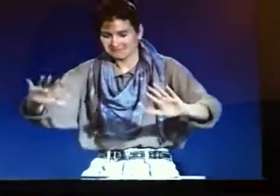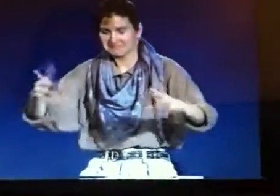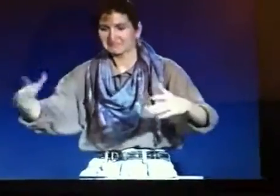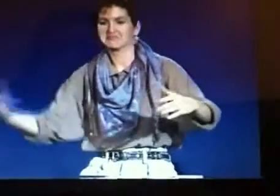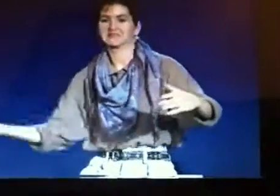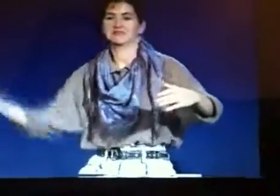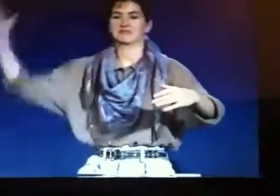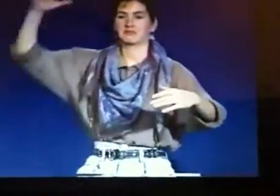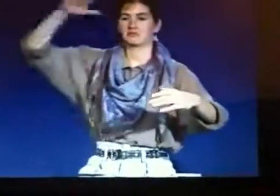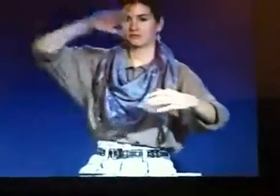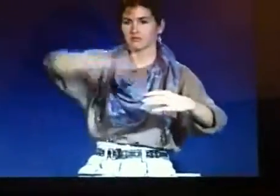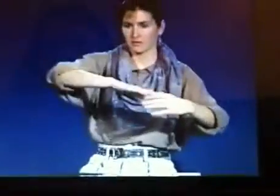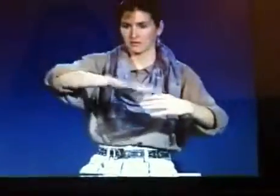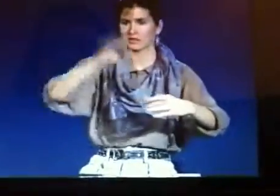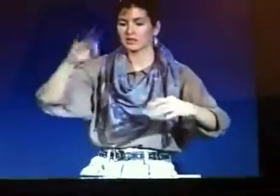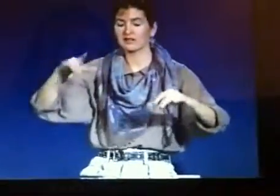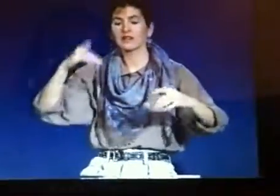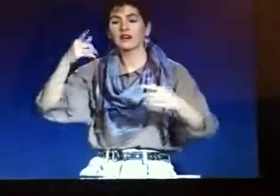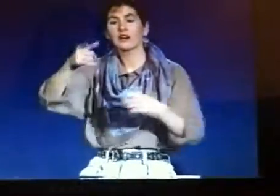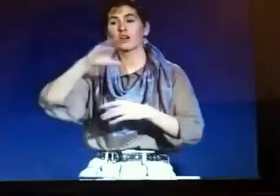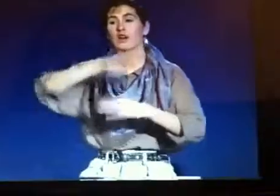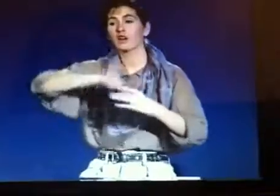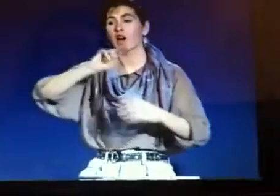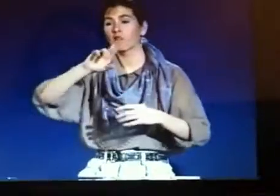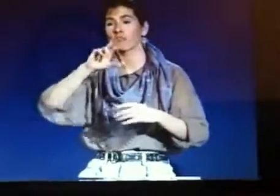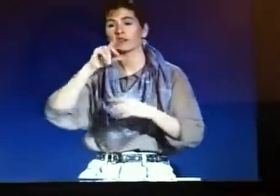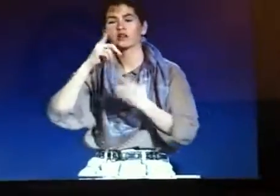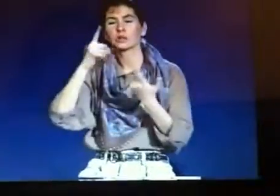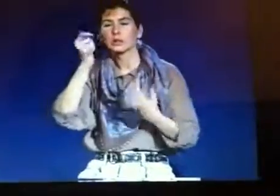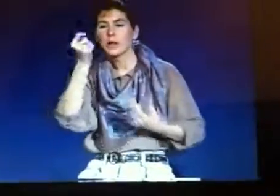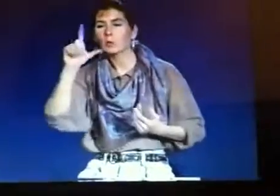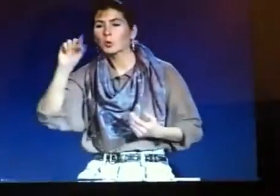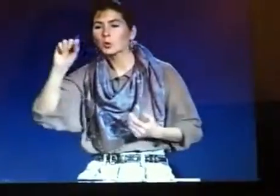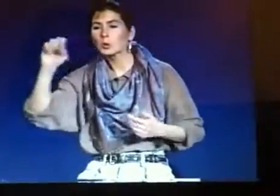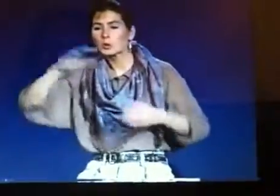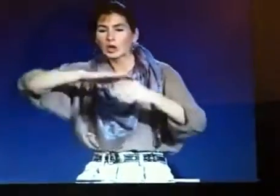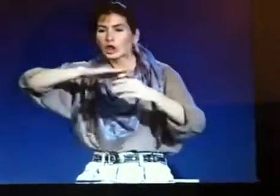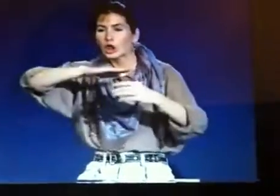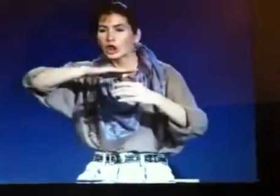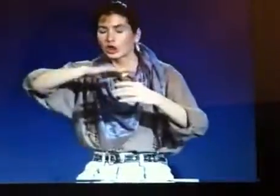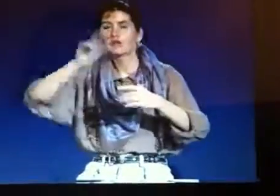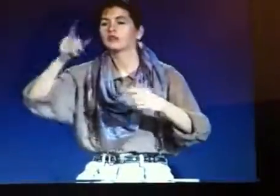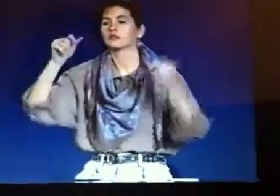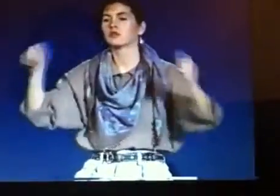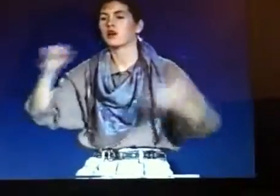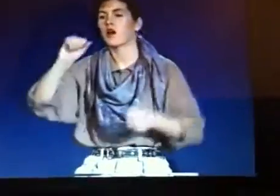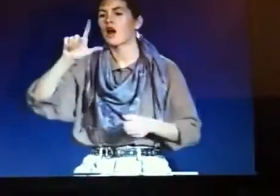And so there's, everything's ready. You got all the liquids and the fish in the crock pot.